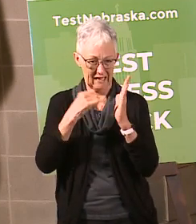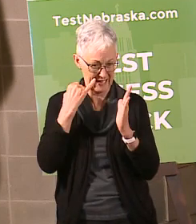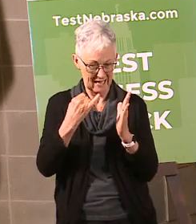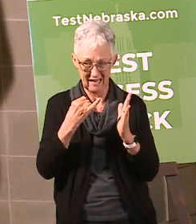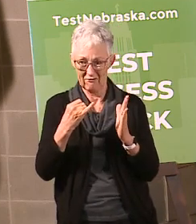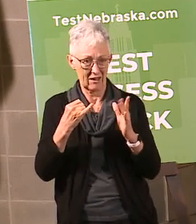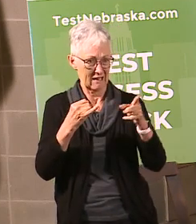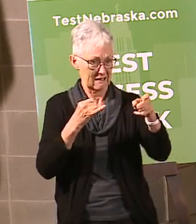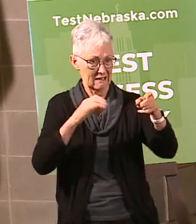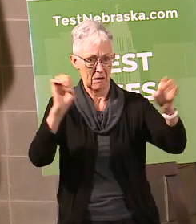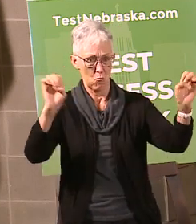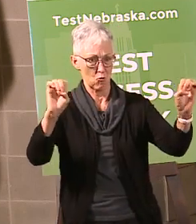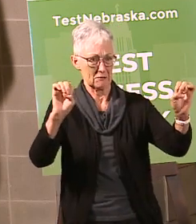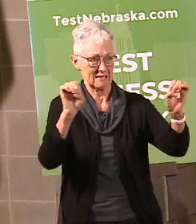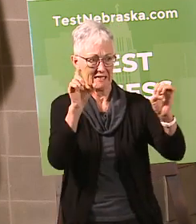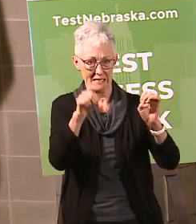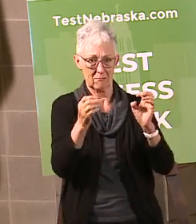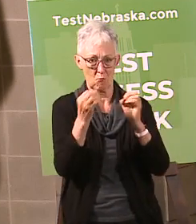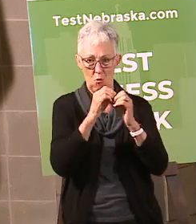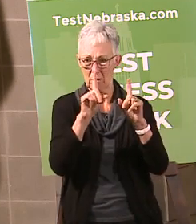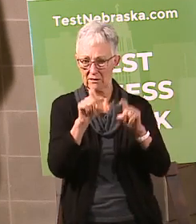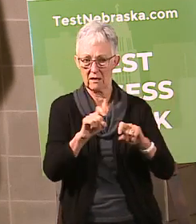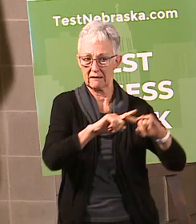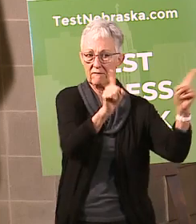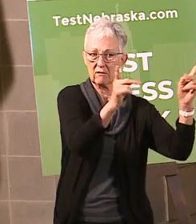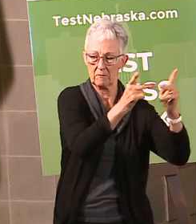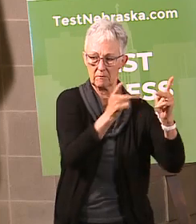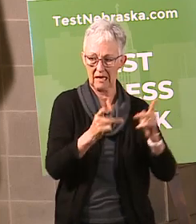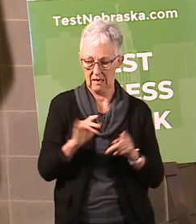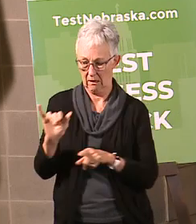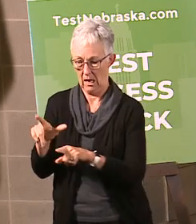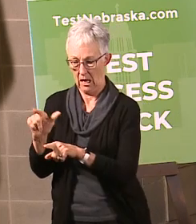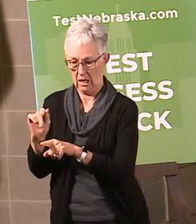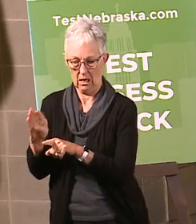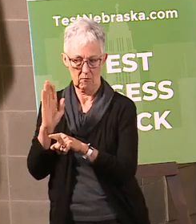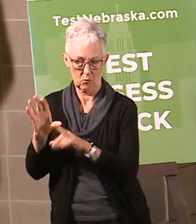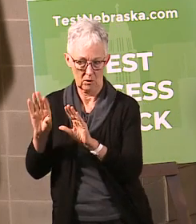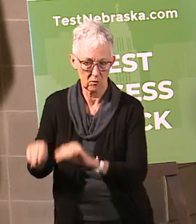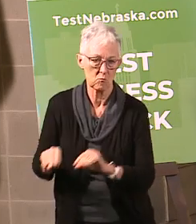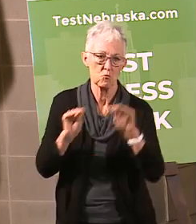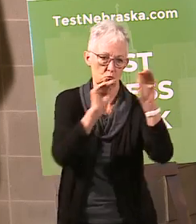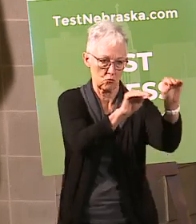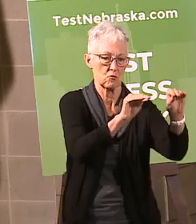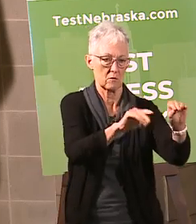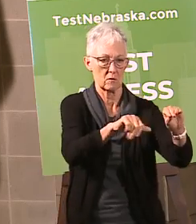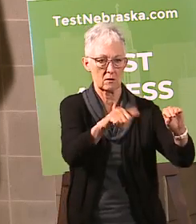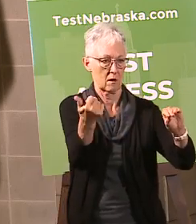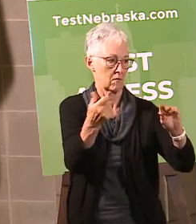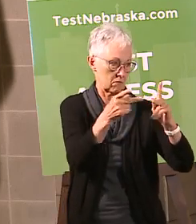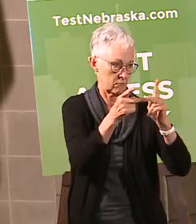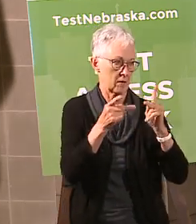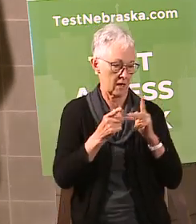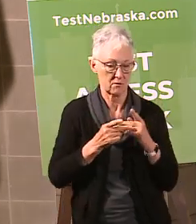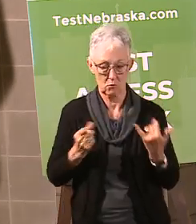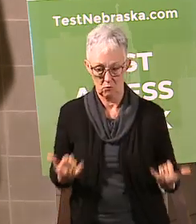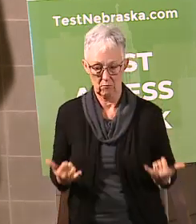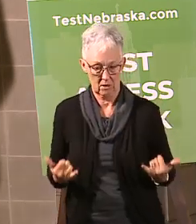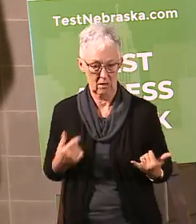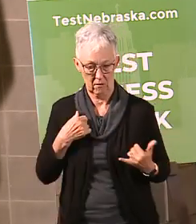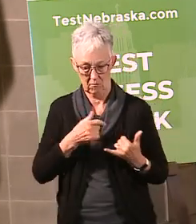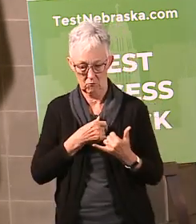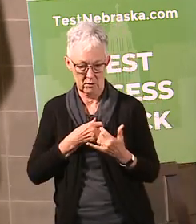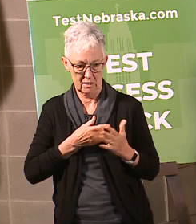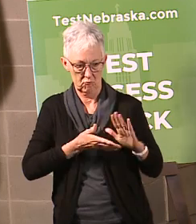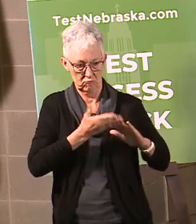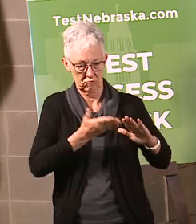that. So obviously, we're going to try and get through as many tests as possible in the time frame we've got those operating. Right now, we're operating Test